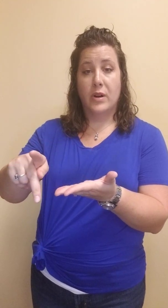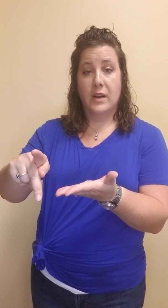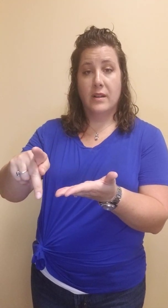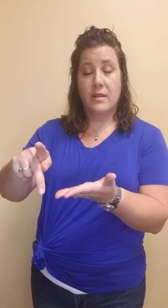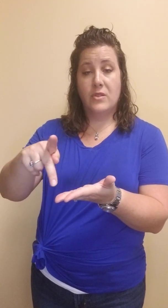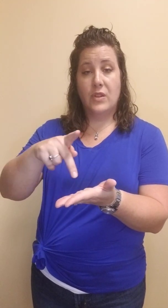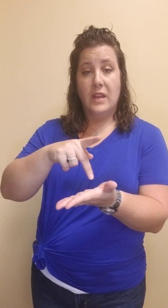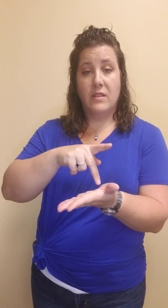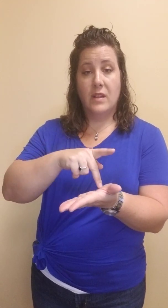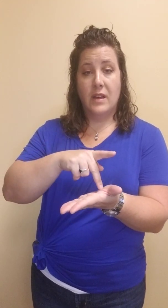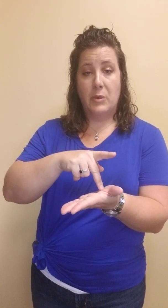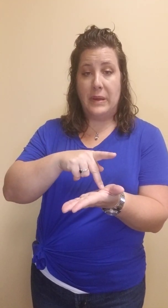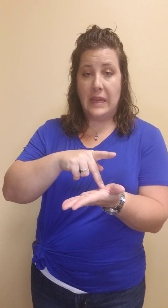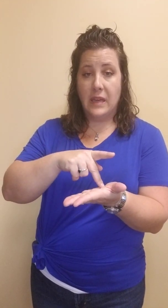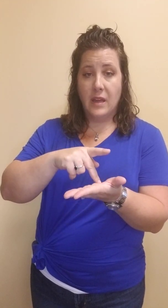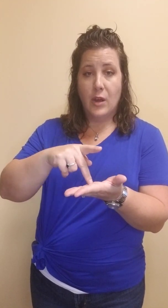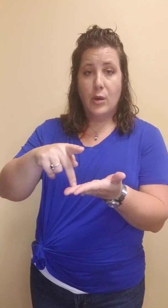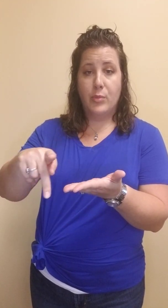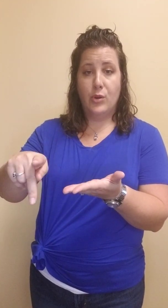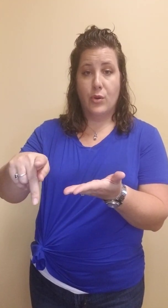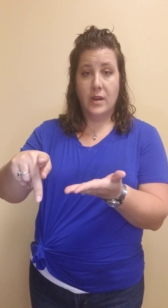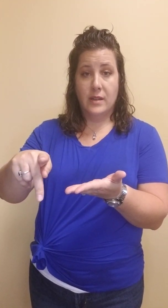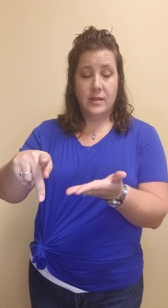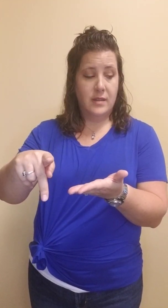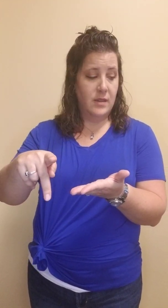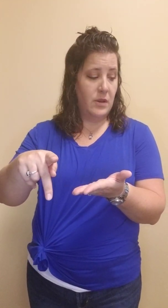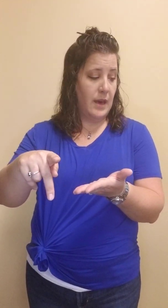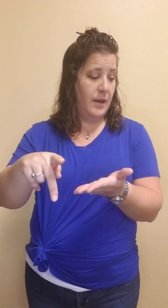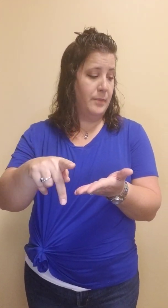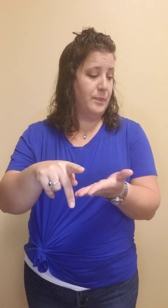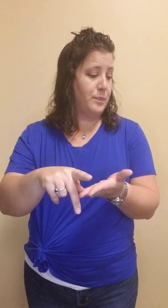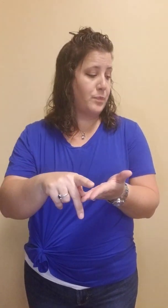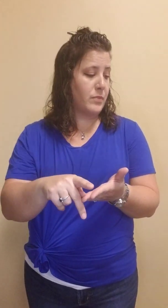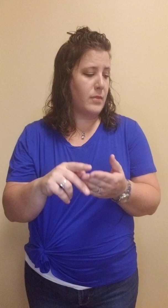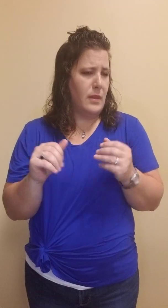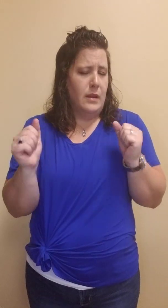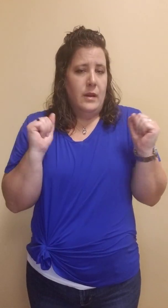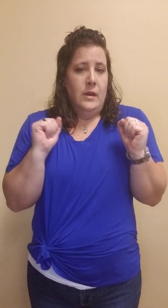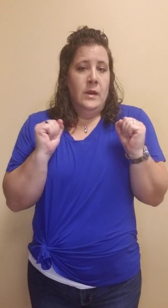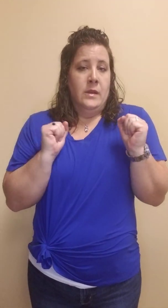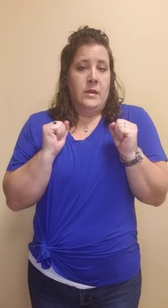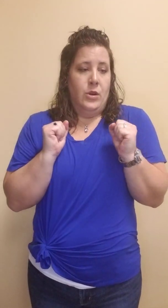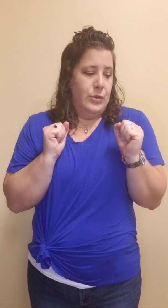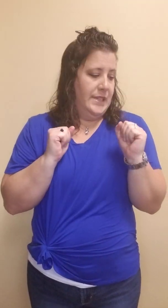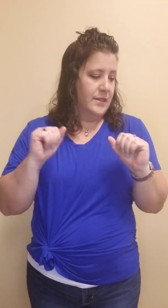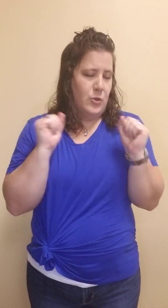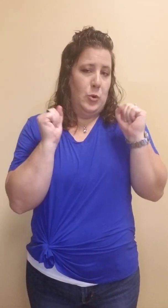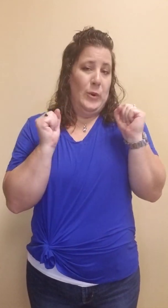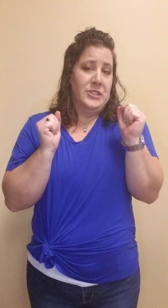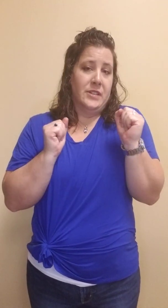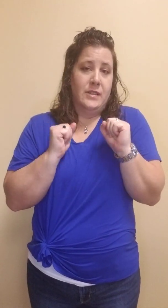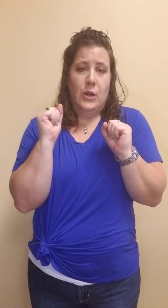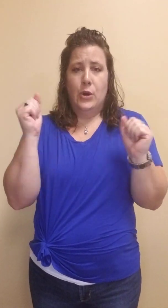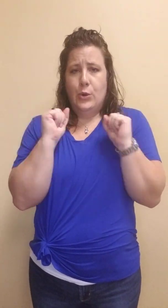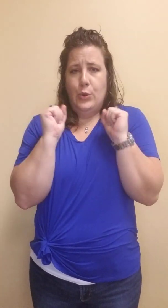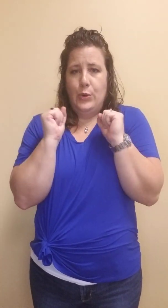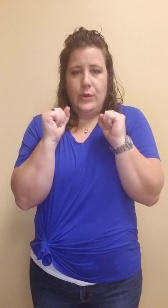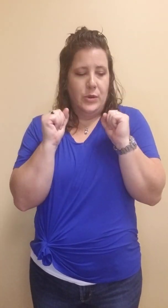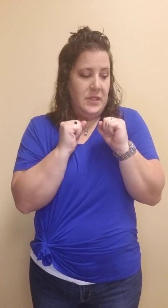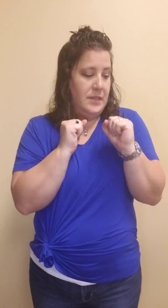pure. So think of the letter P, pure, okay? Cold or winter, cold.